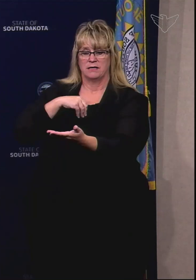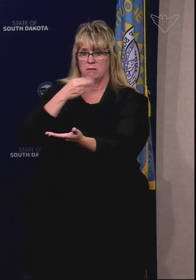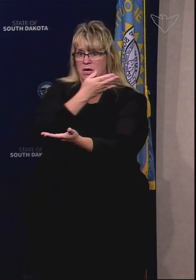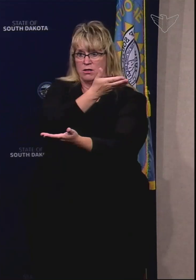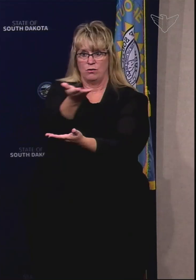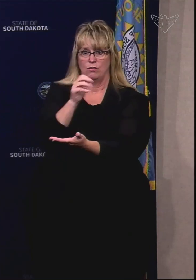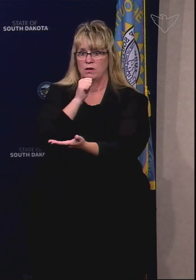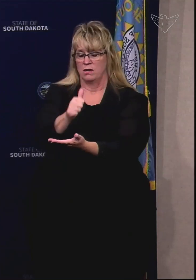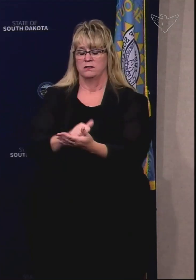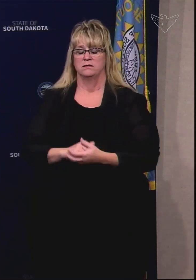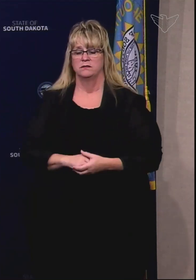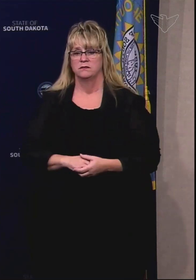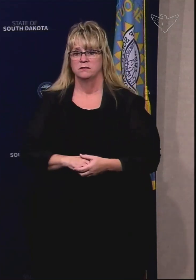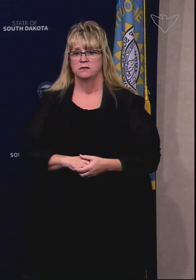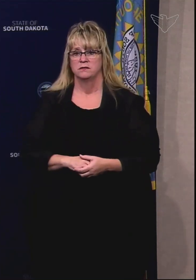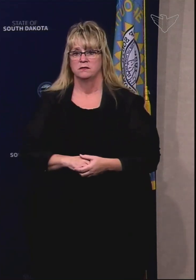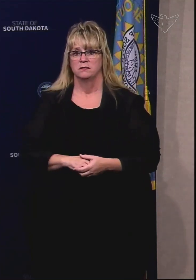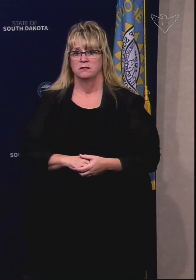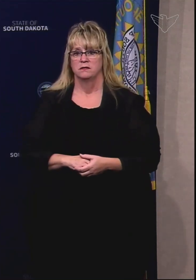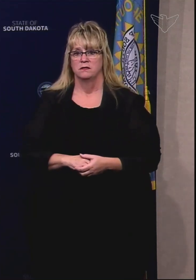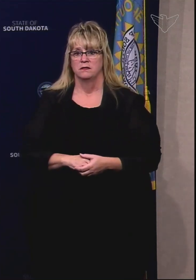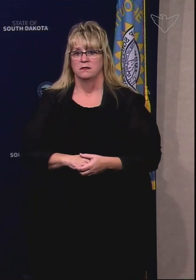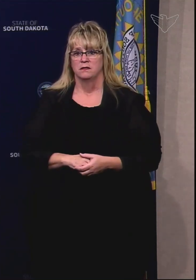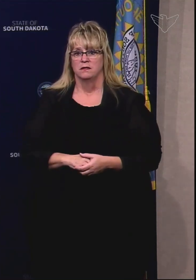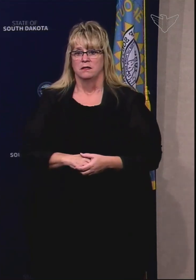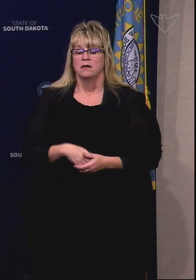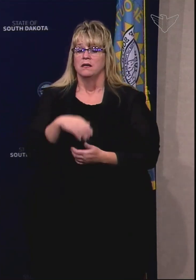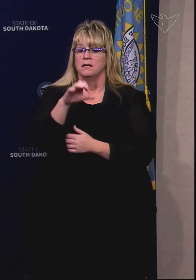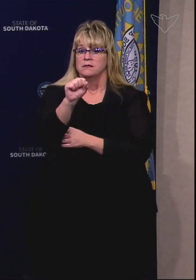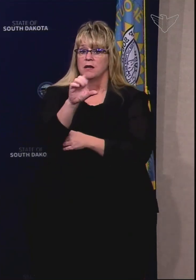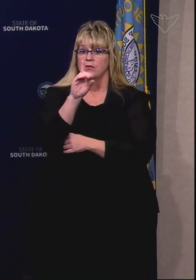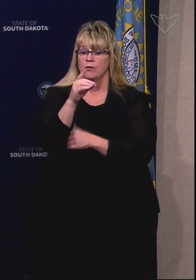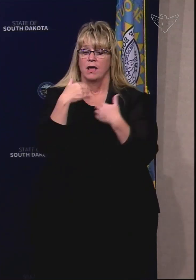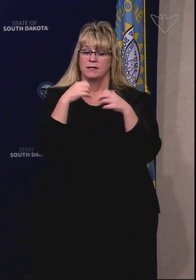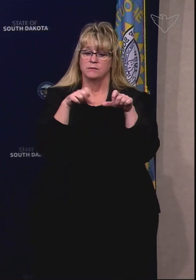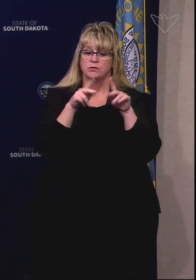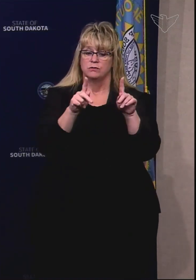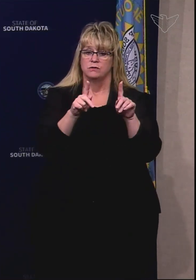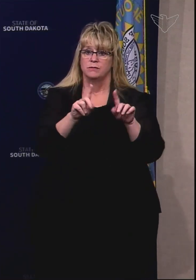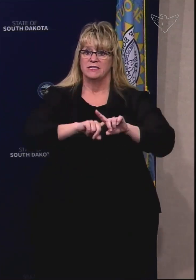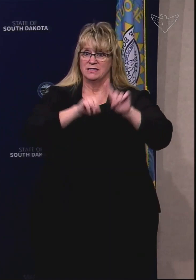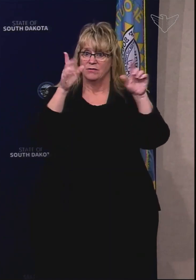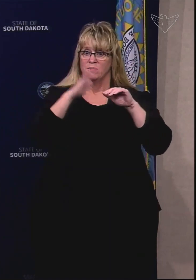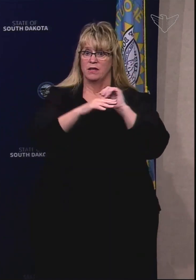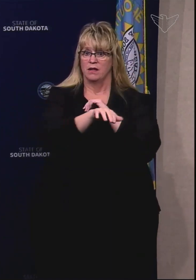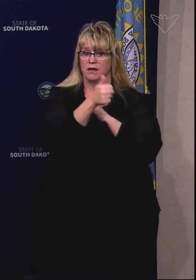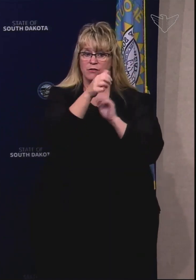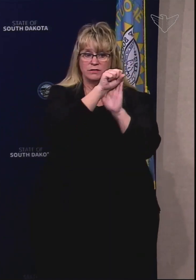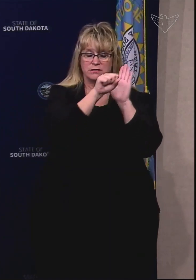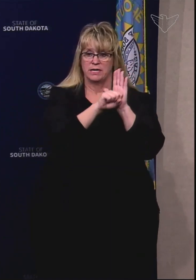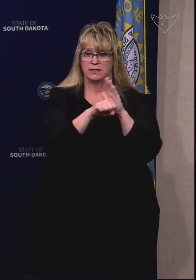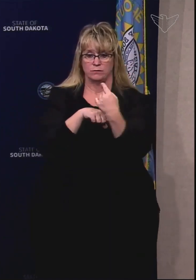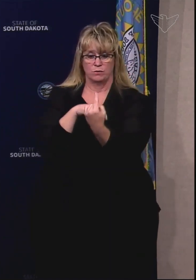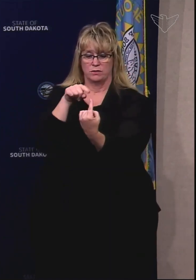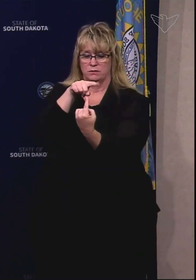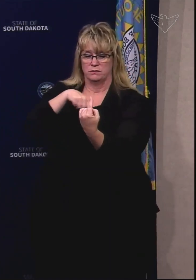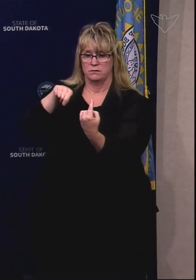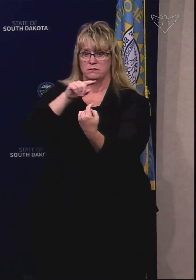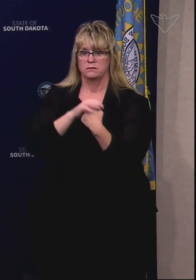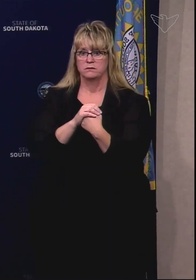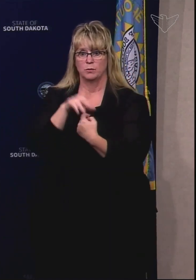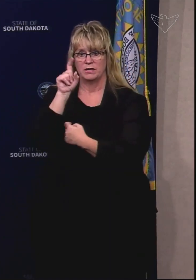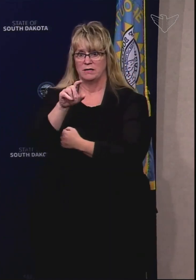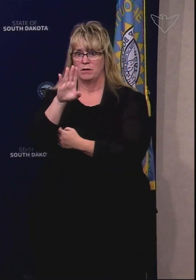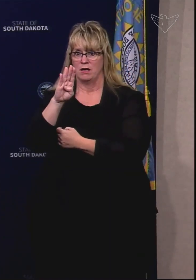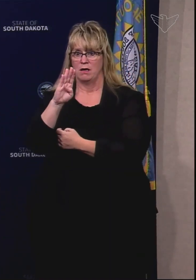tolerated by you. Now, South Dakota has an opportunity to be different from every other state, but that requires us to be